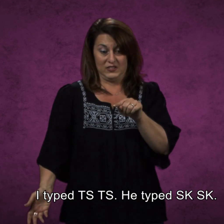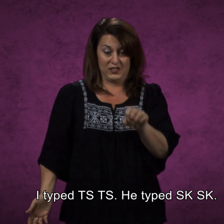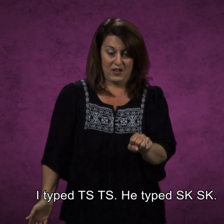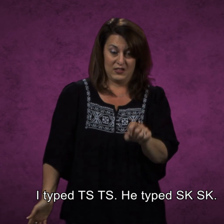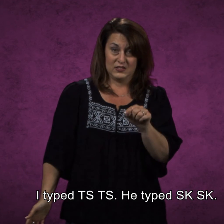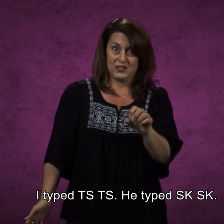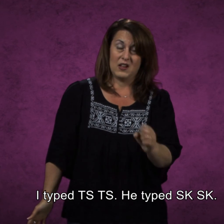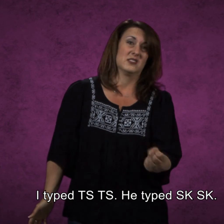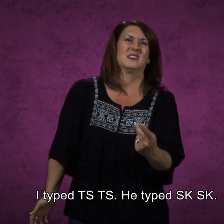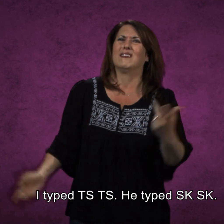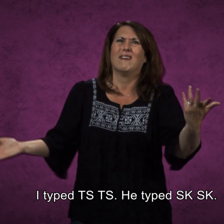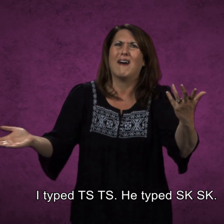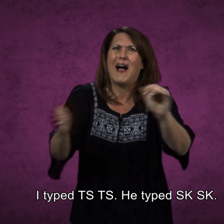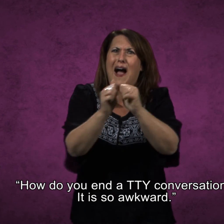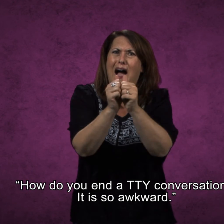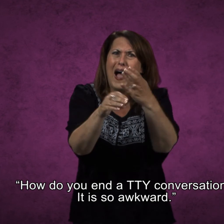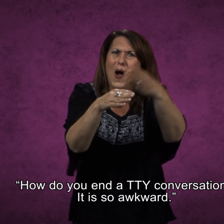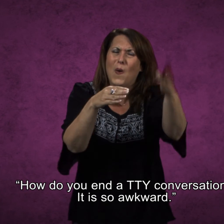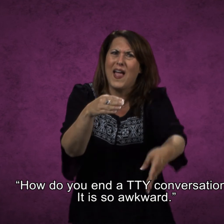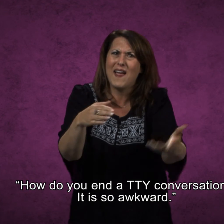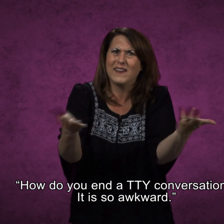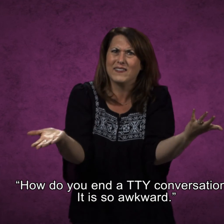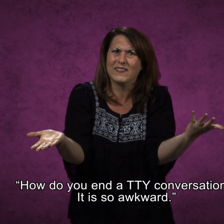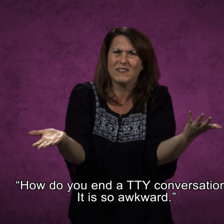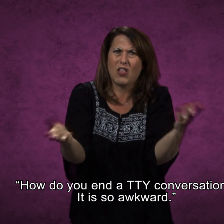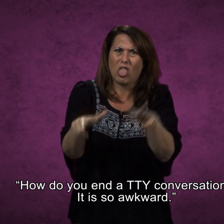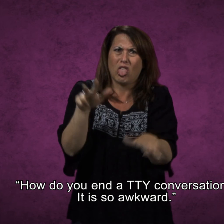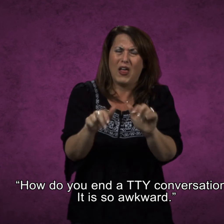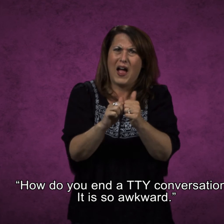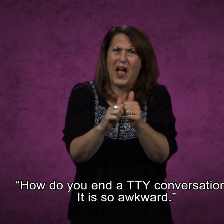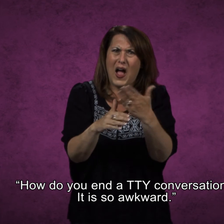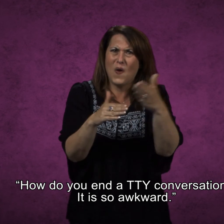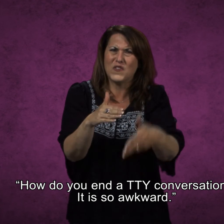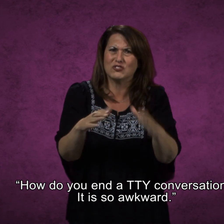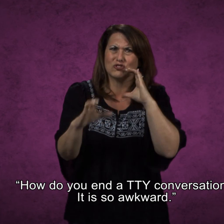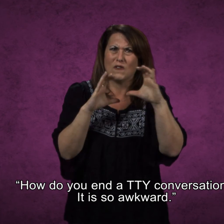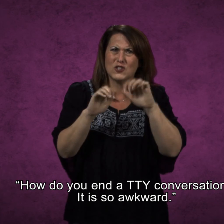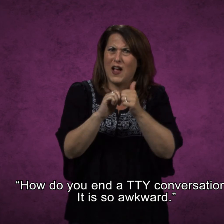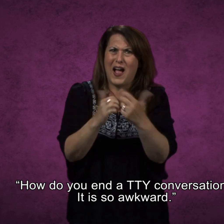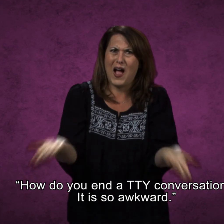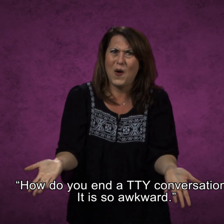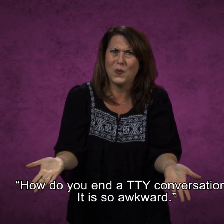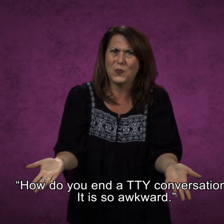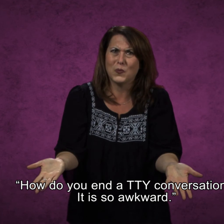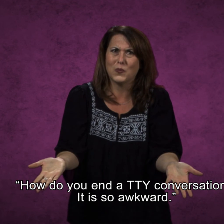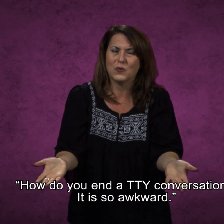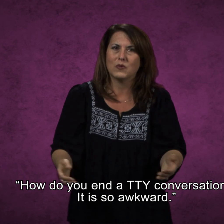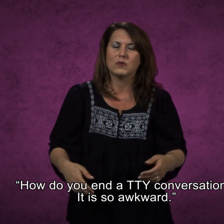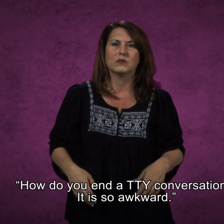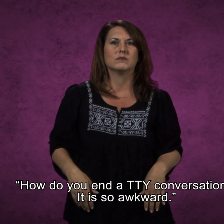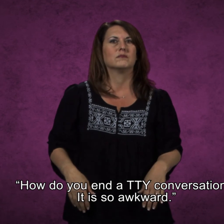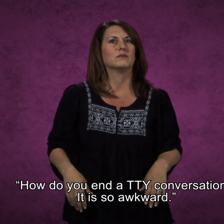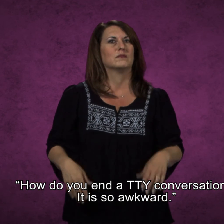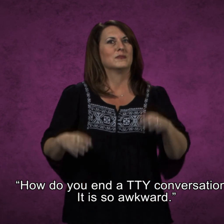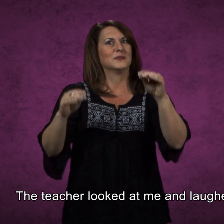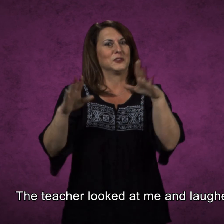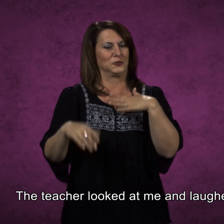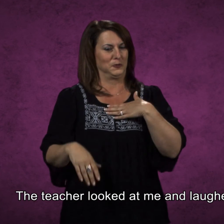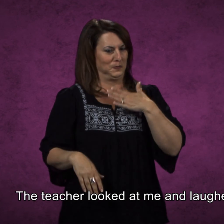I typed TS, TS, he typed SK. How do you end a TTY conversation? It is so awkward. The teacher looked